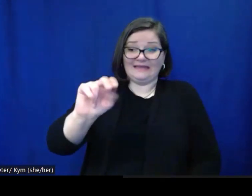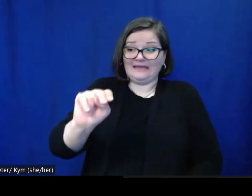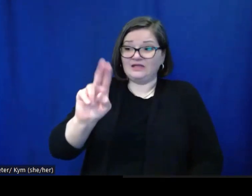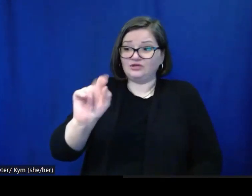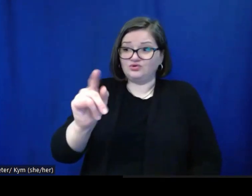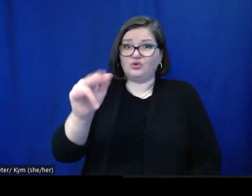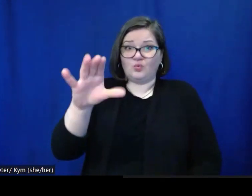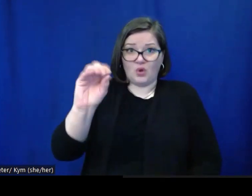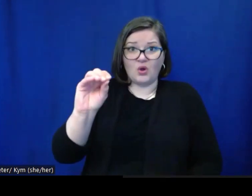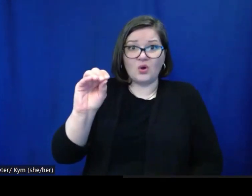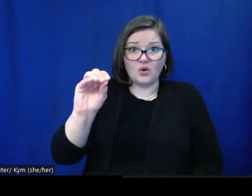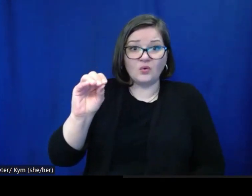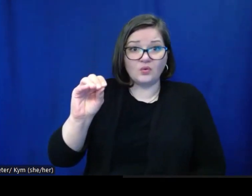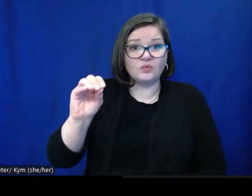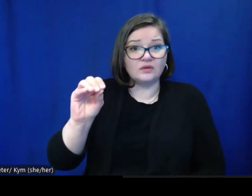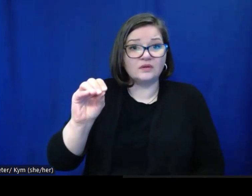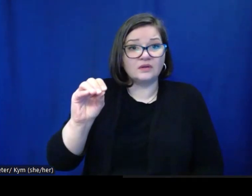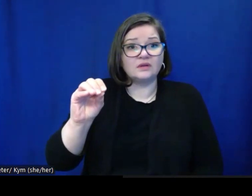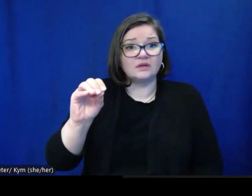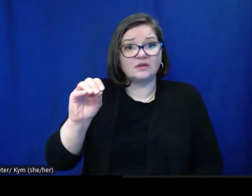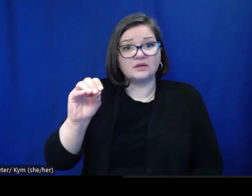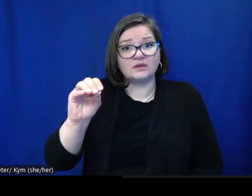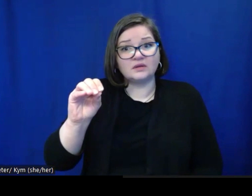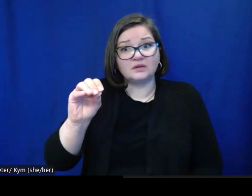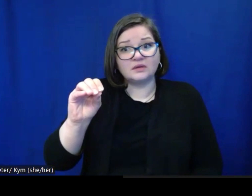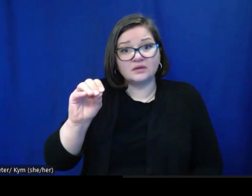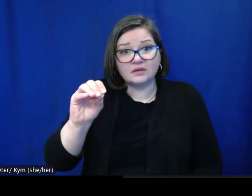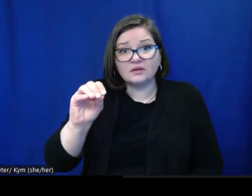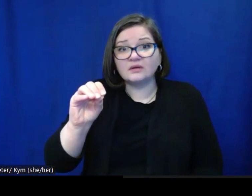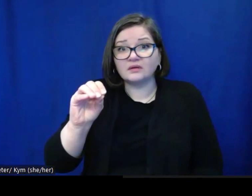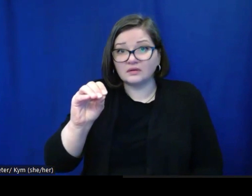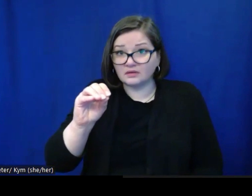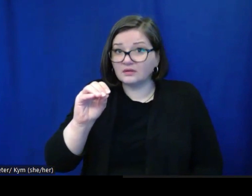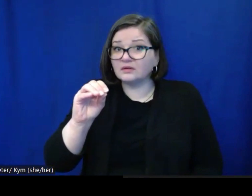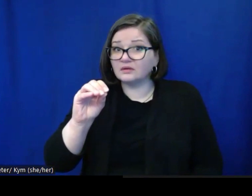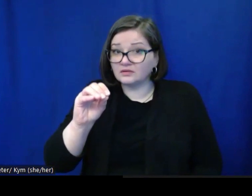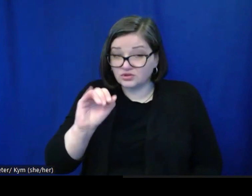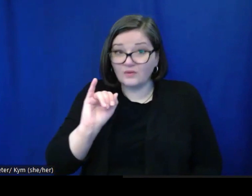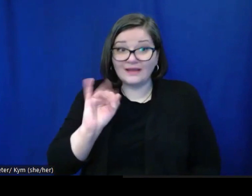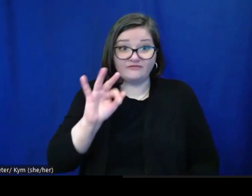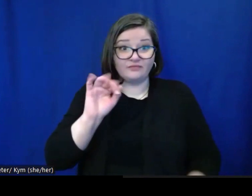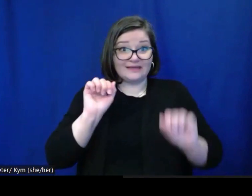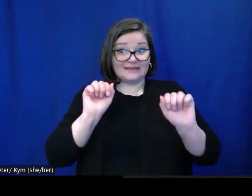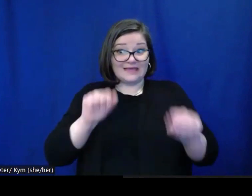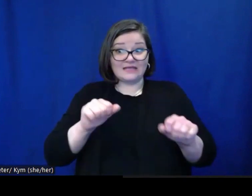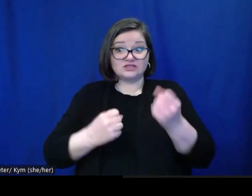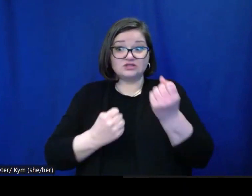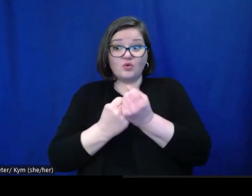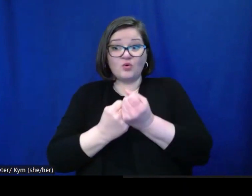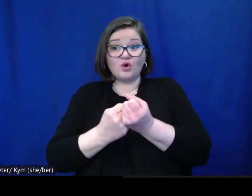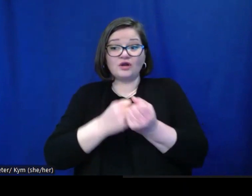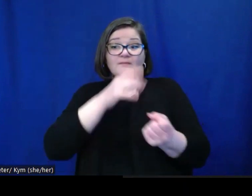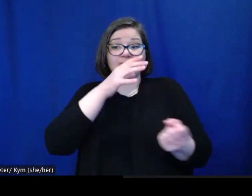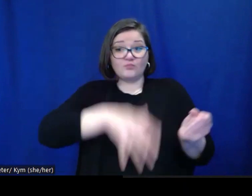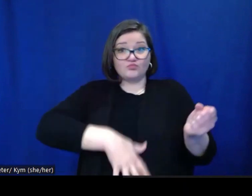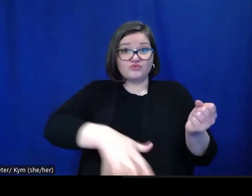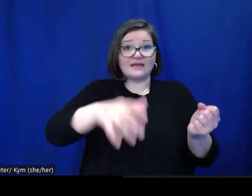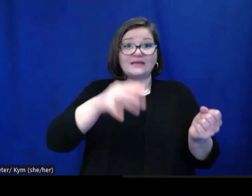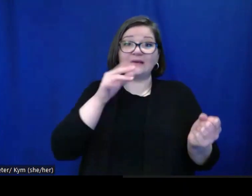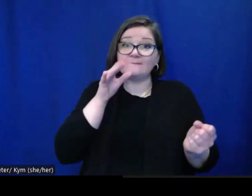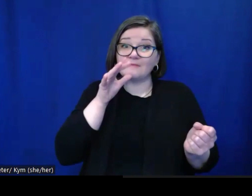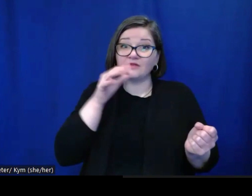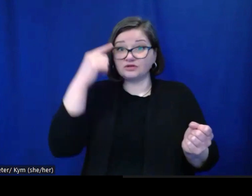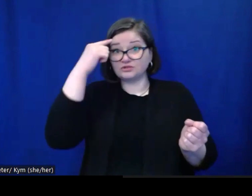and not just early childhood mental health, that's where I come in, but if we can support maternal mental health, we can